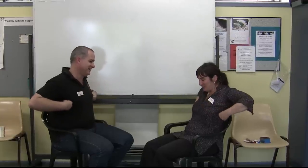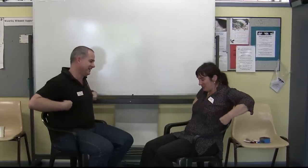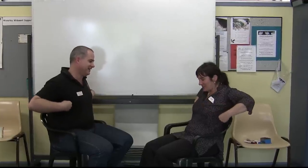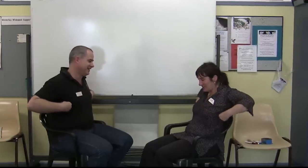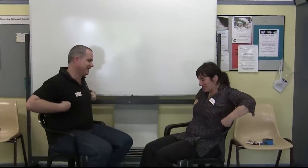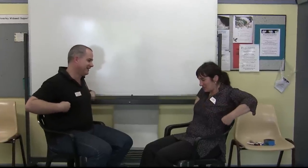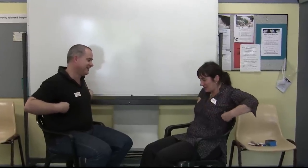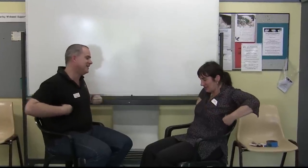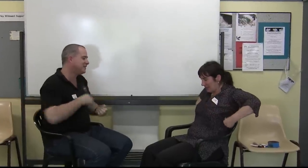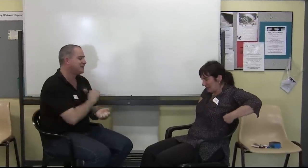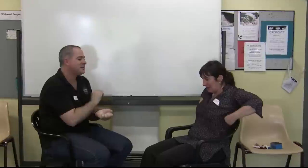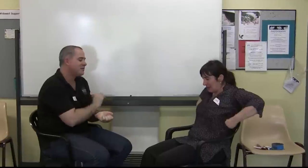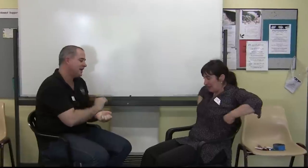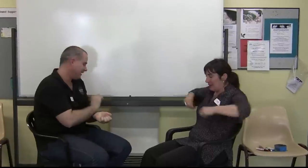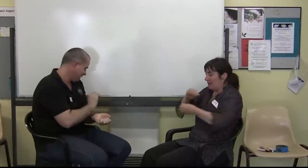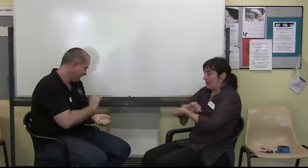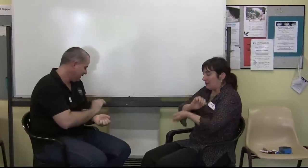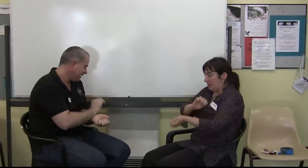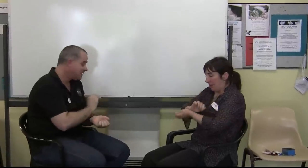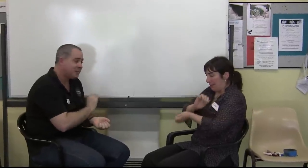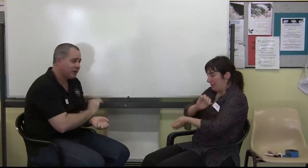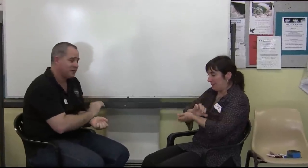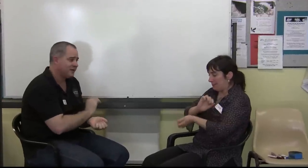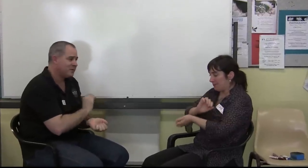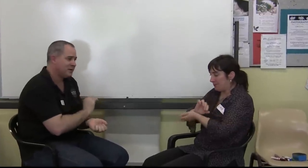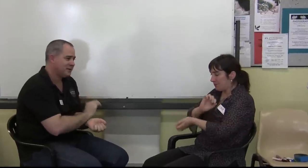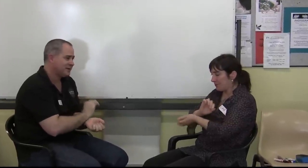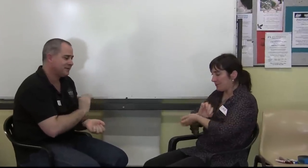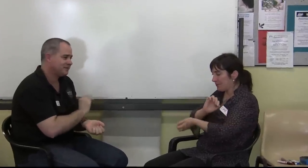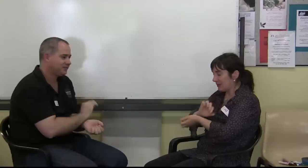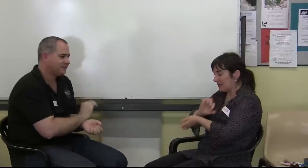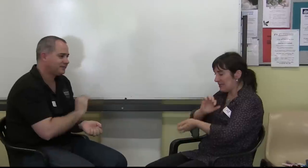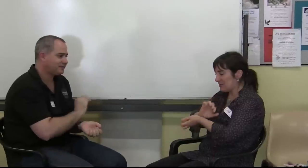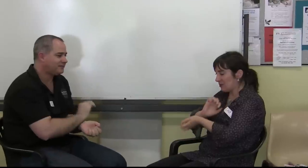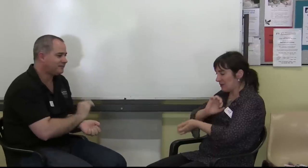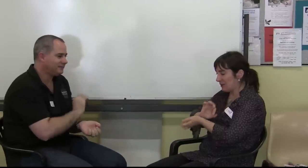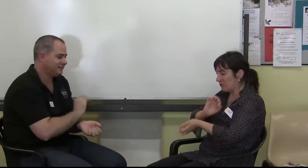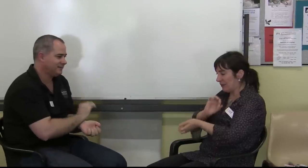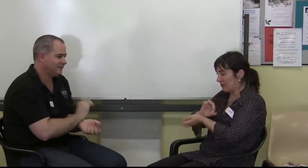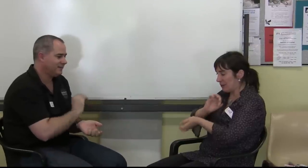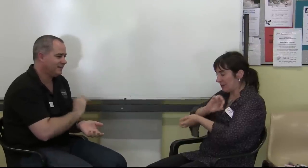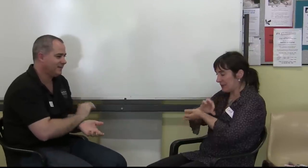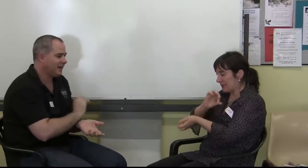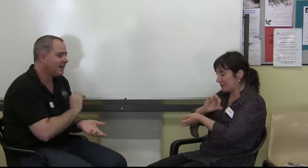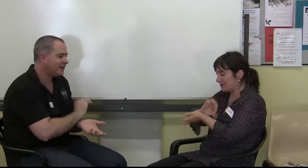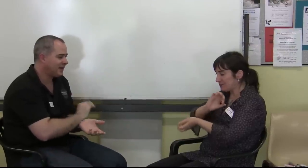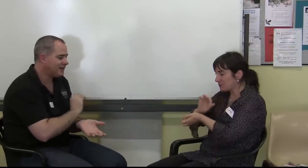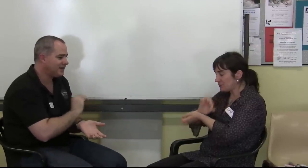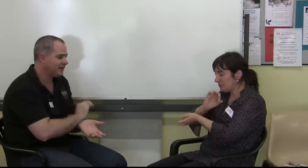procrastination. All this remaining things blocking me from my purpose. All these things blocking me from my purpose. Allowing that energy to